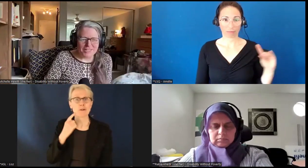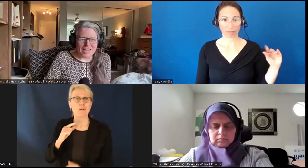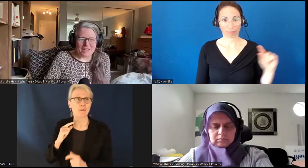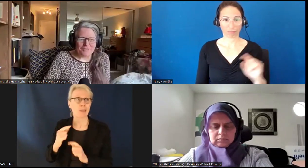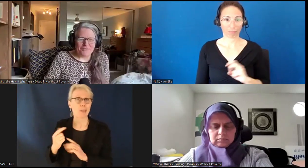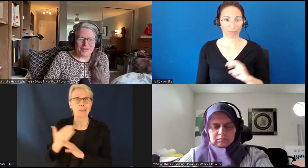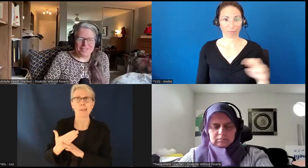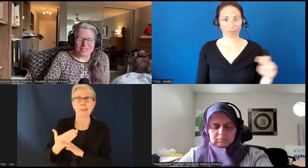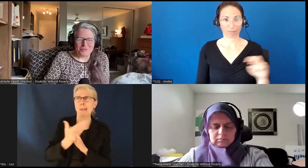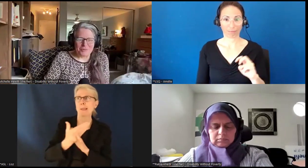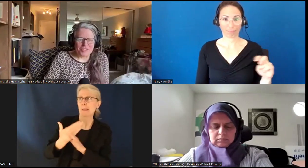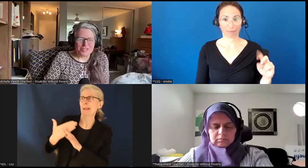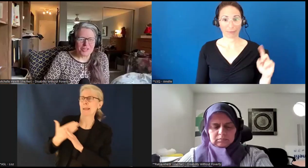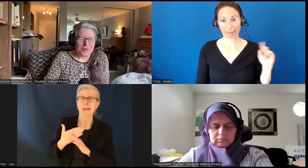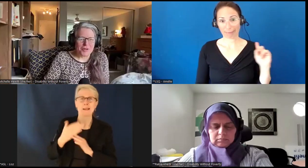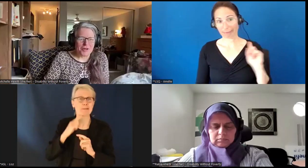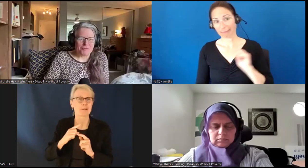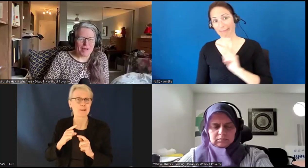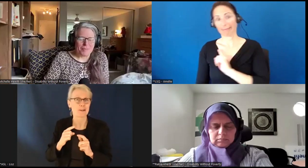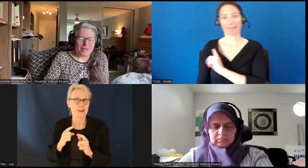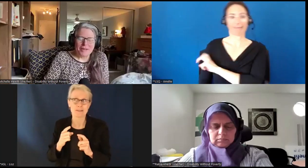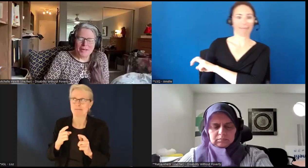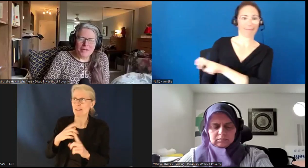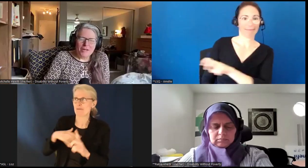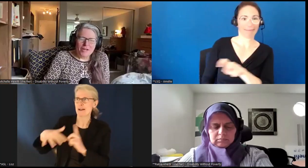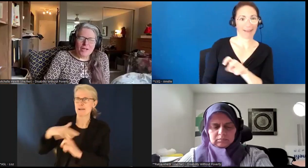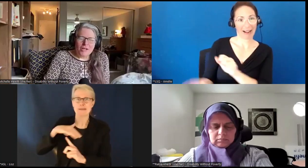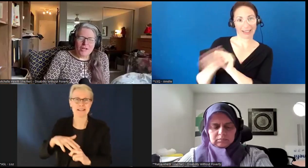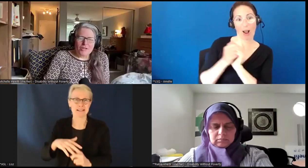real life situations going on around me.